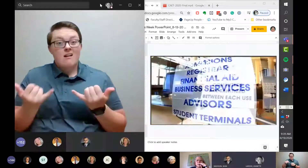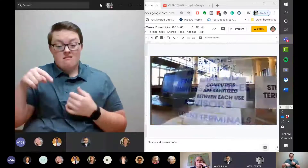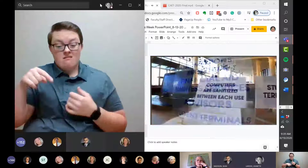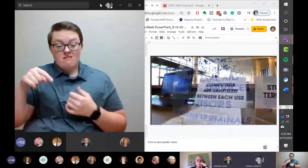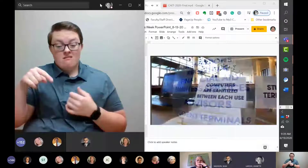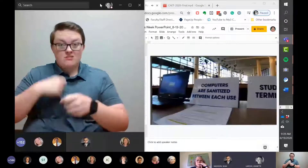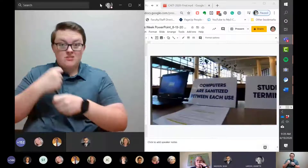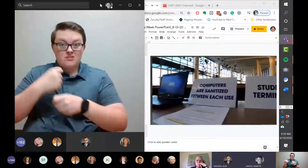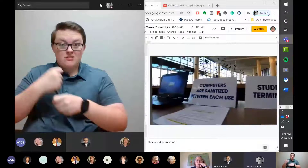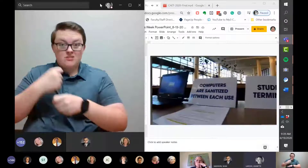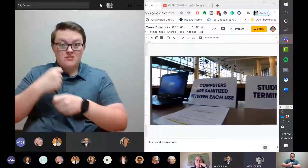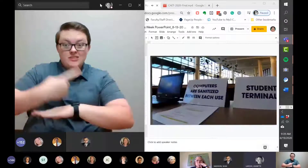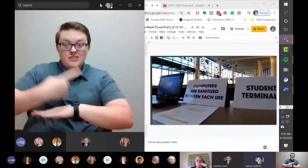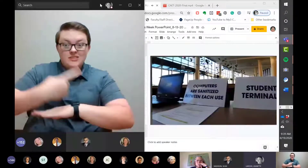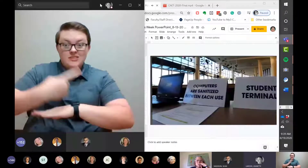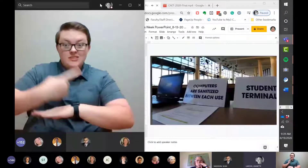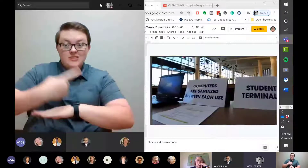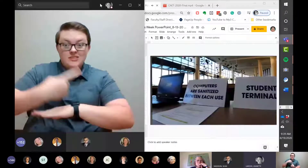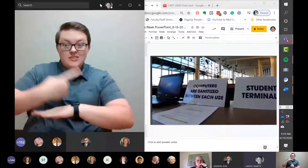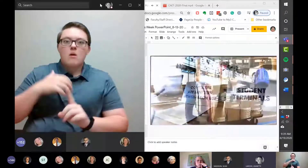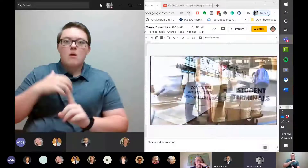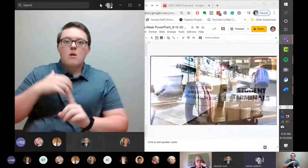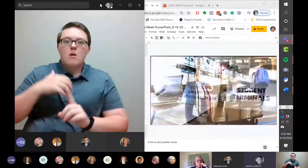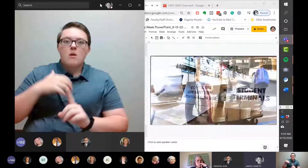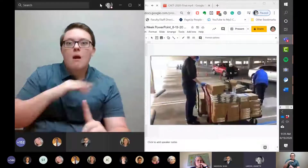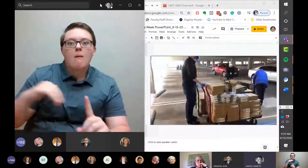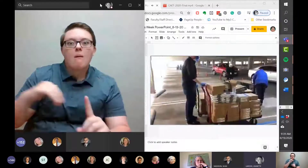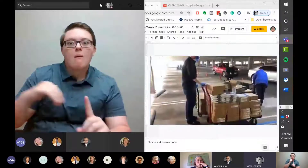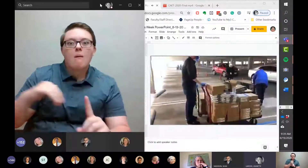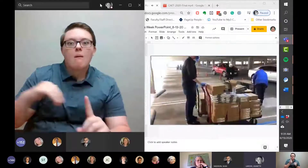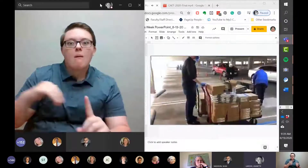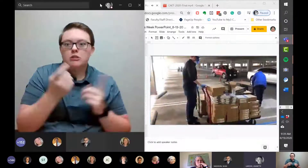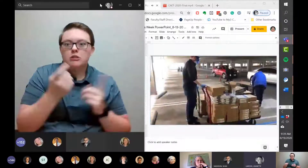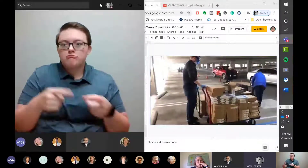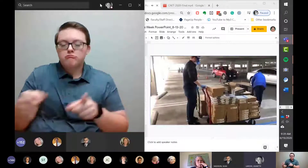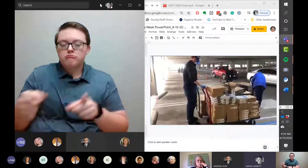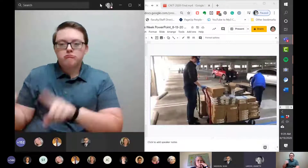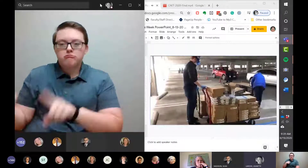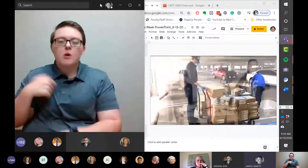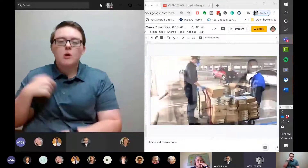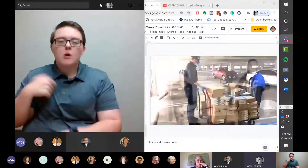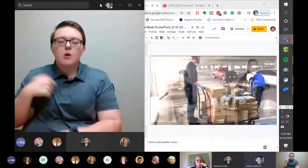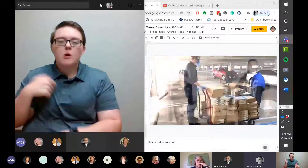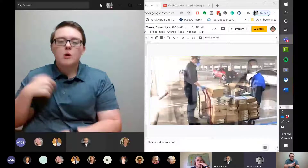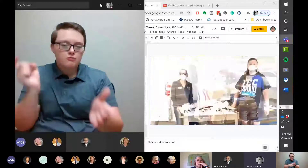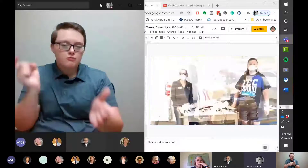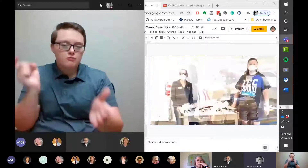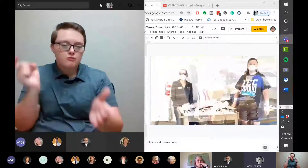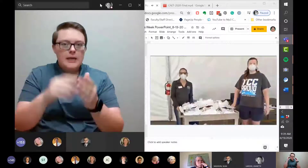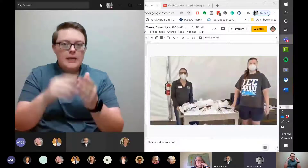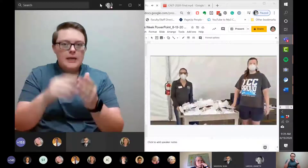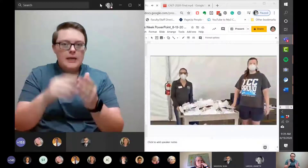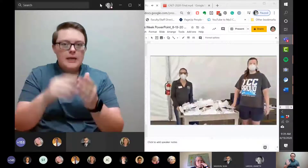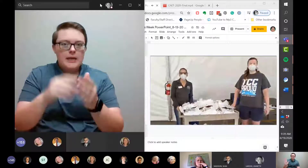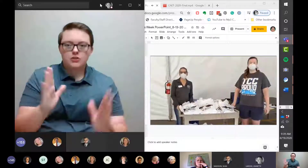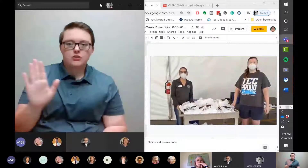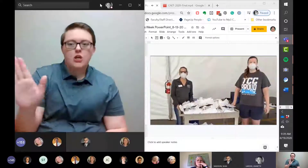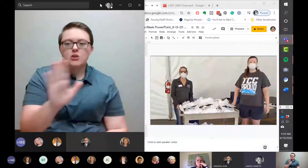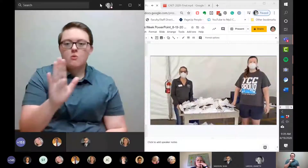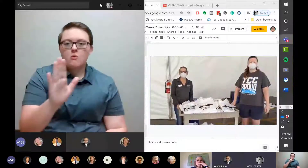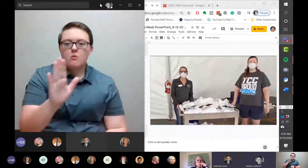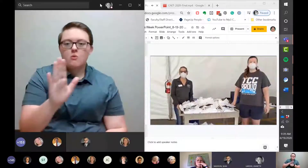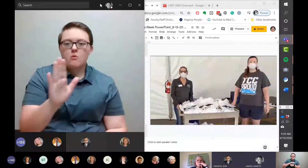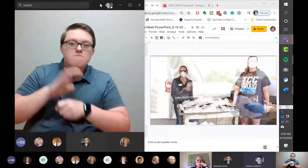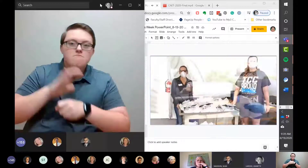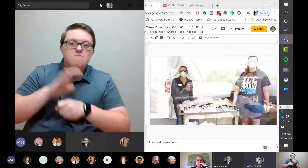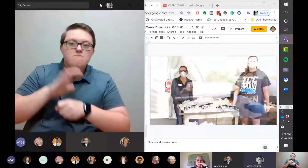recognizing faculty for their dedication in teaching and excellence is more important than ever. I've been inspired by the resilience of our